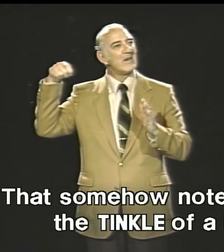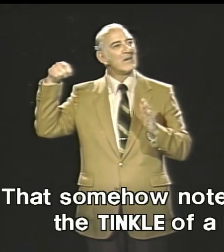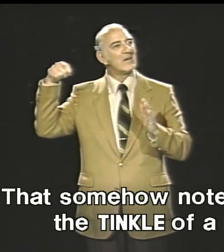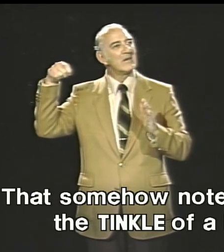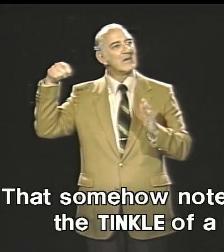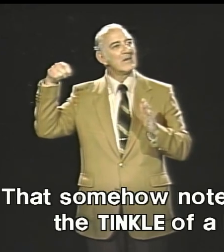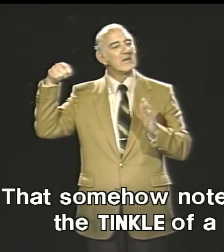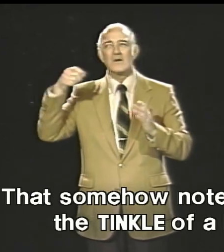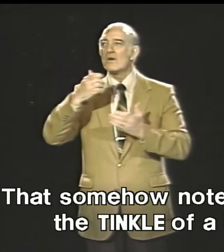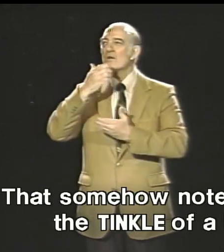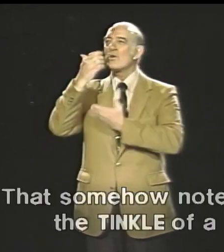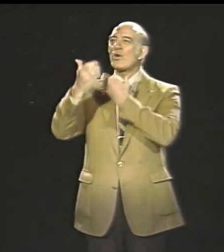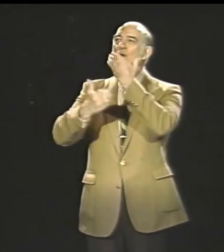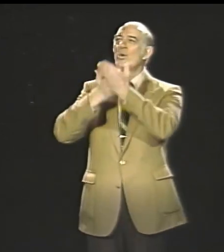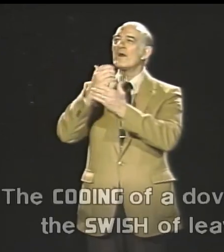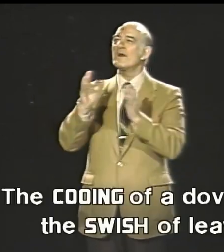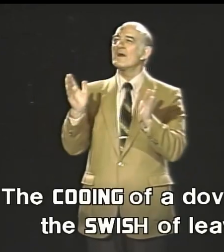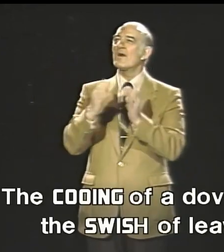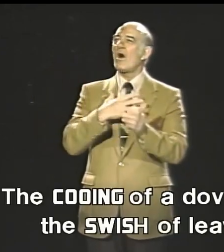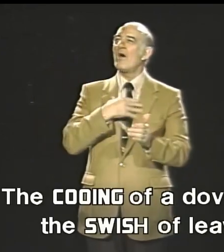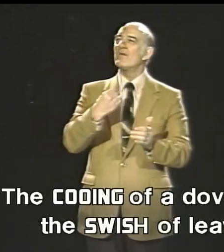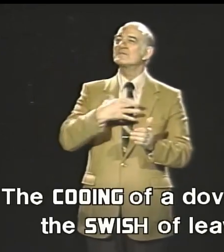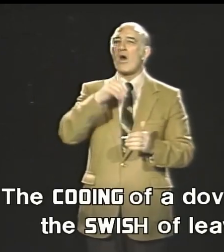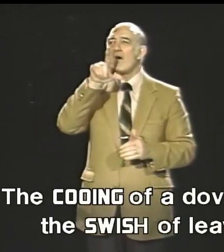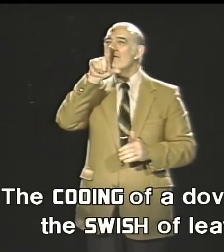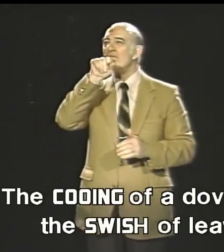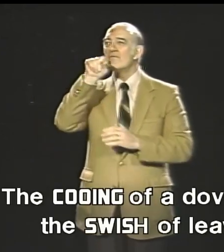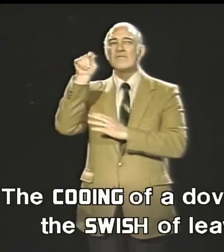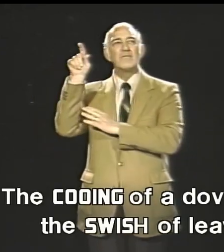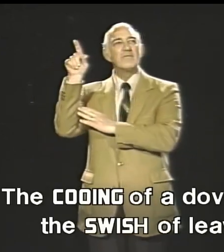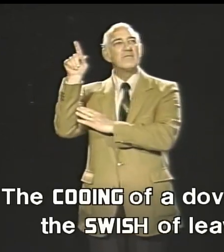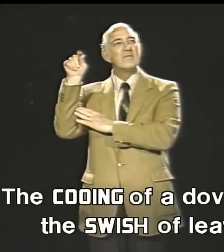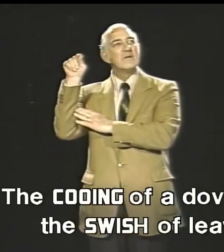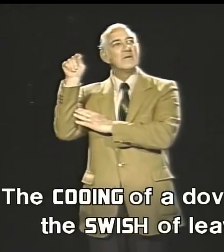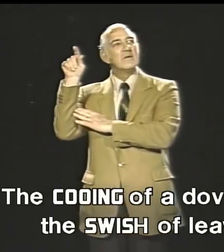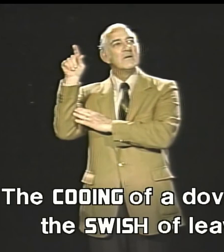bell, the cooing of a dove,